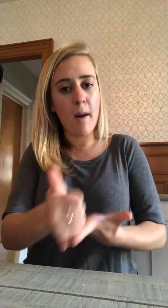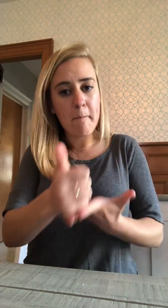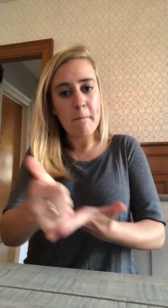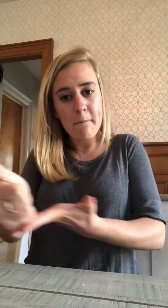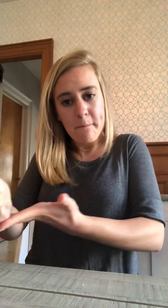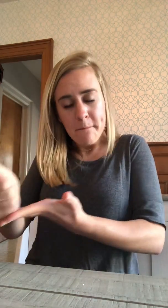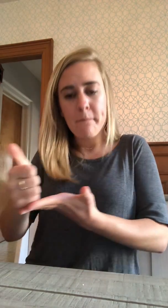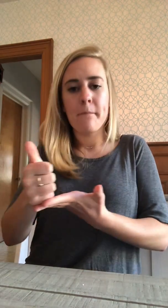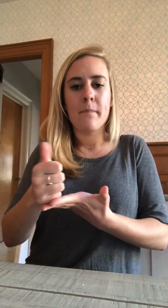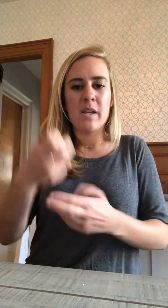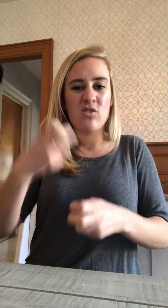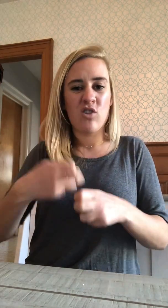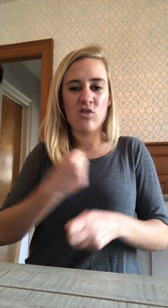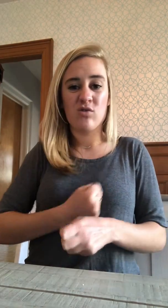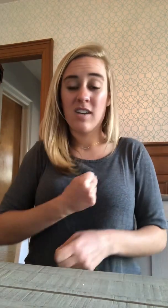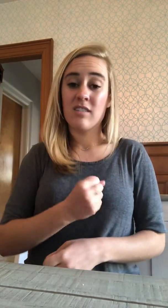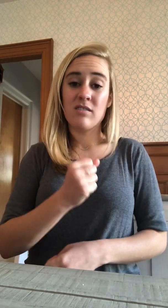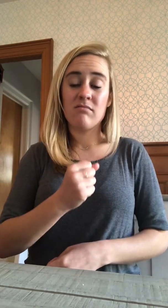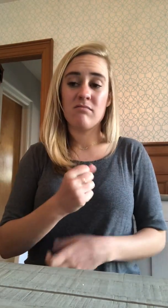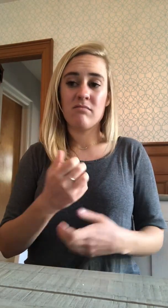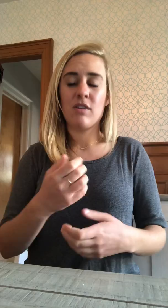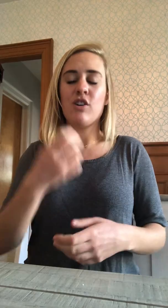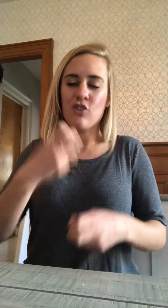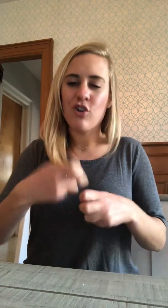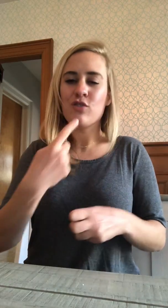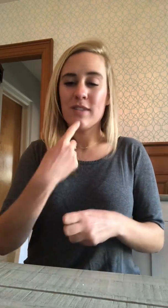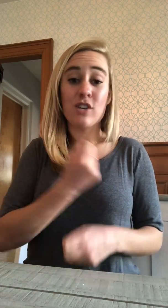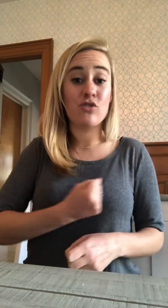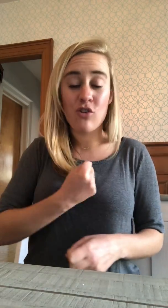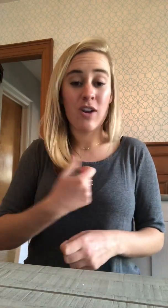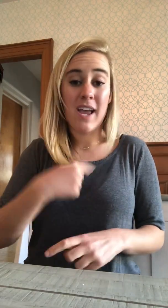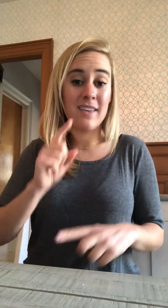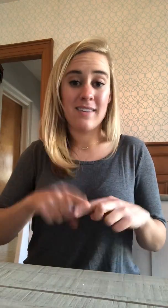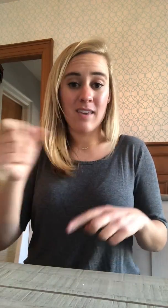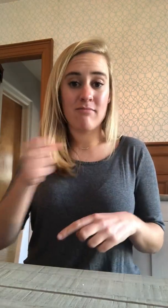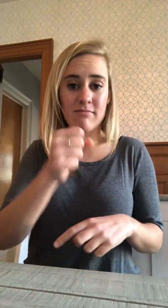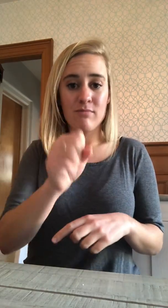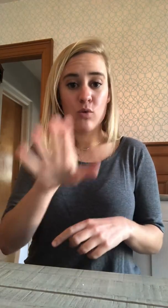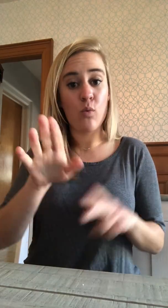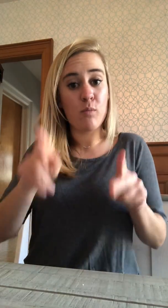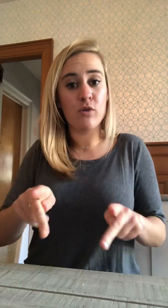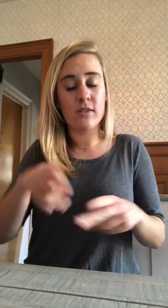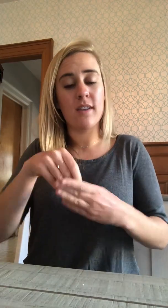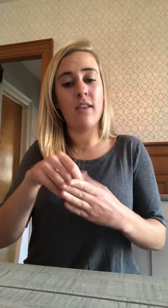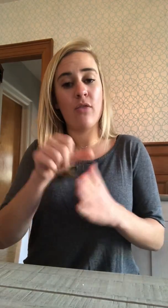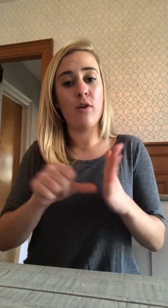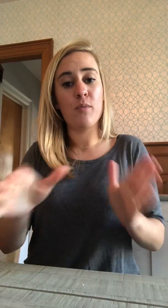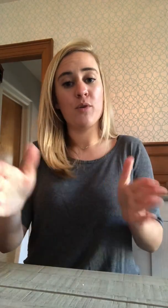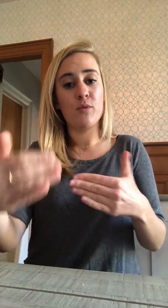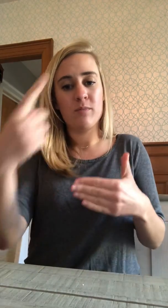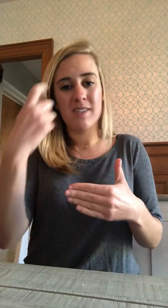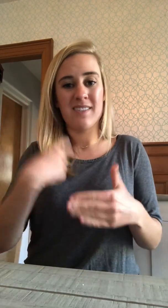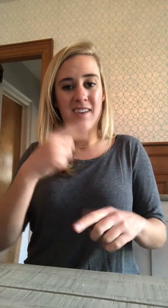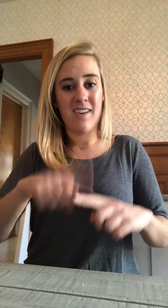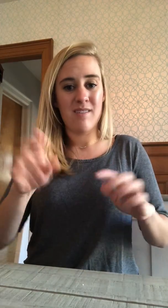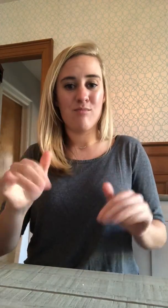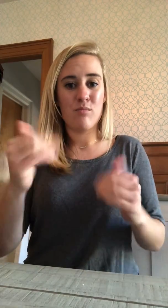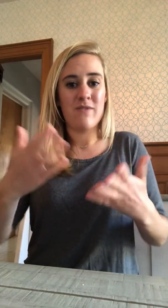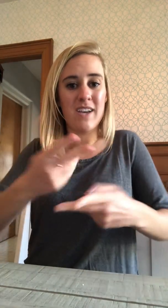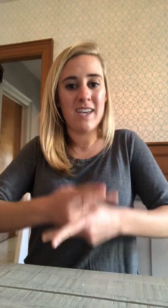cannot take your person to the operating room under these circumstances, because I can't provide care or fail to